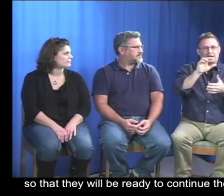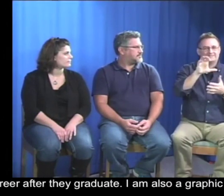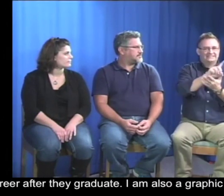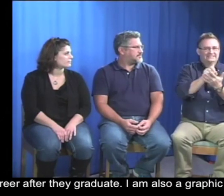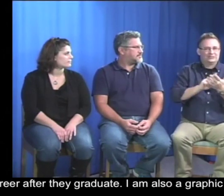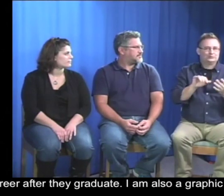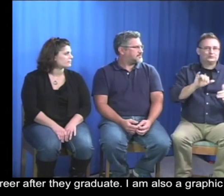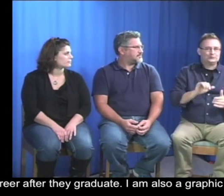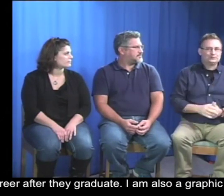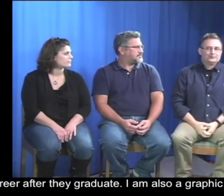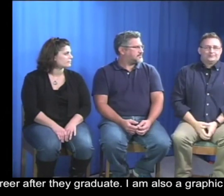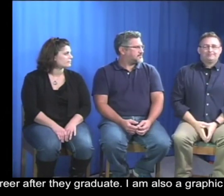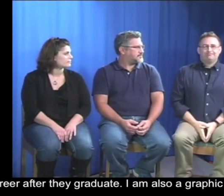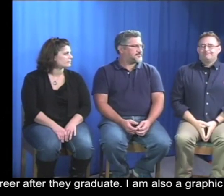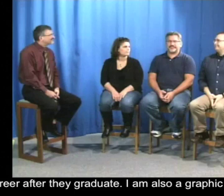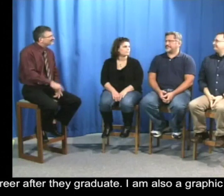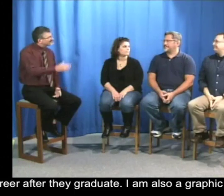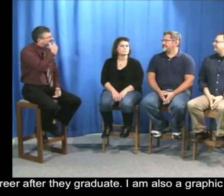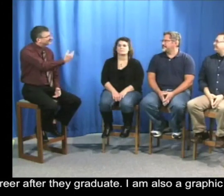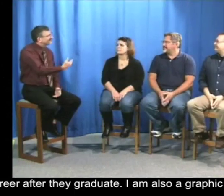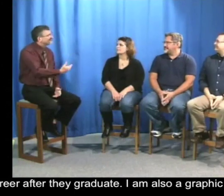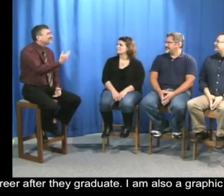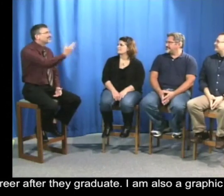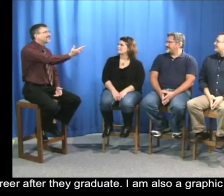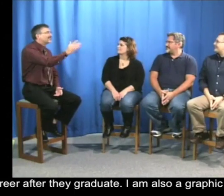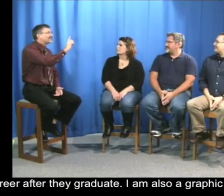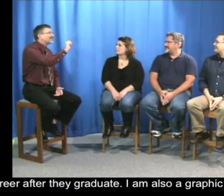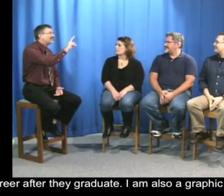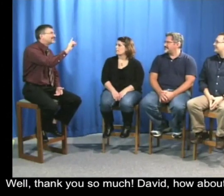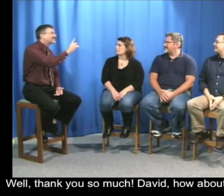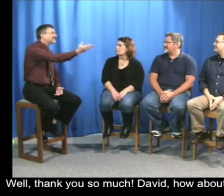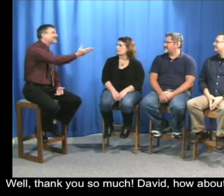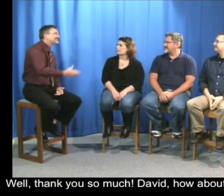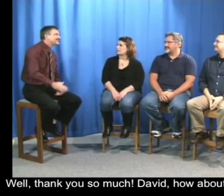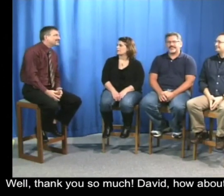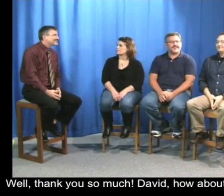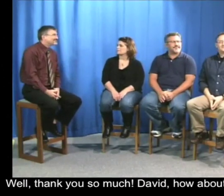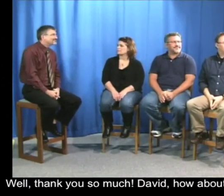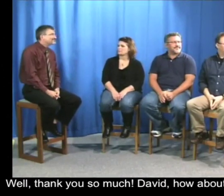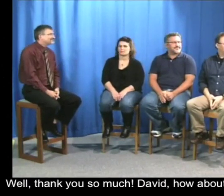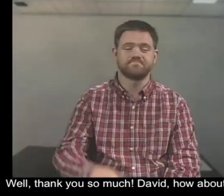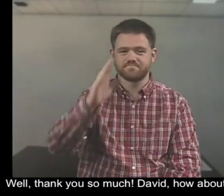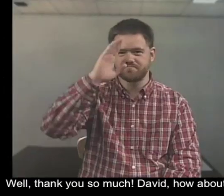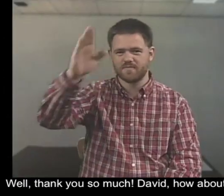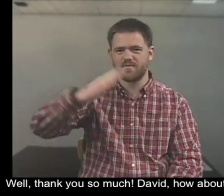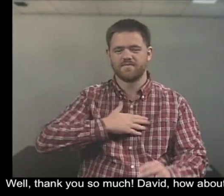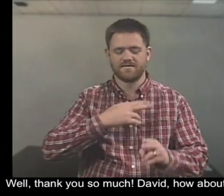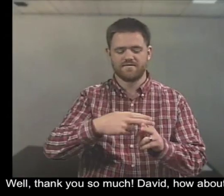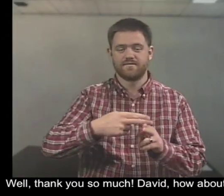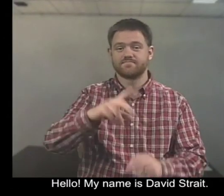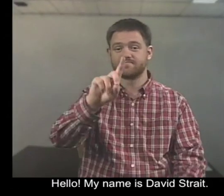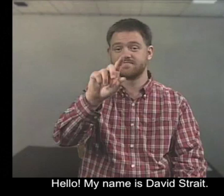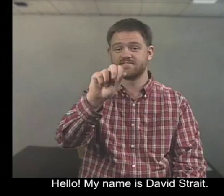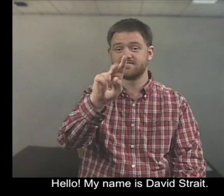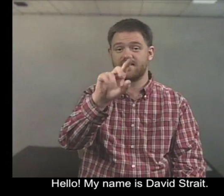they graduate. I'm also a graphic designer. Well, thank you so much. David, how about you? Hello, my name is